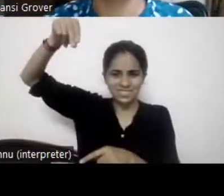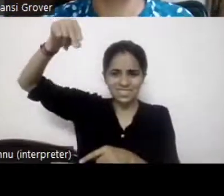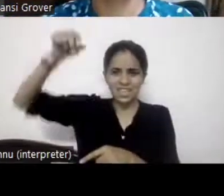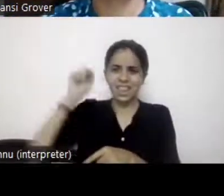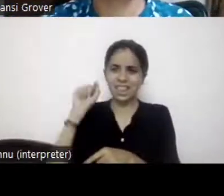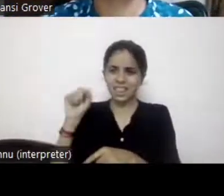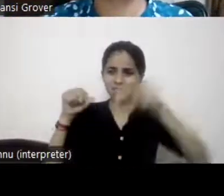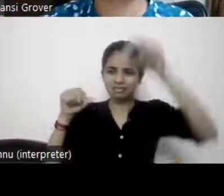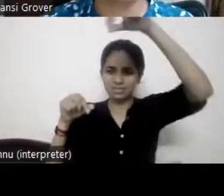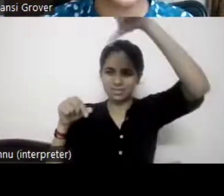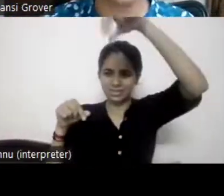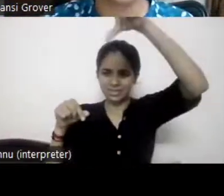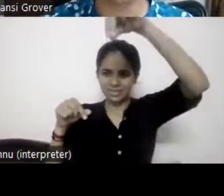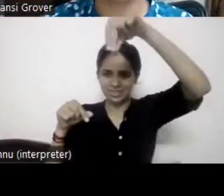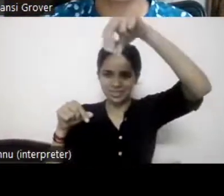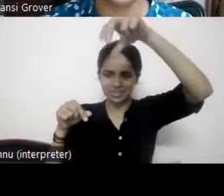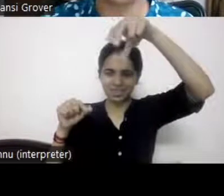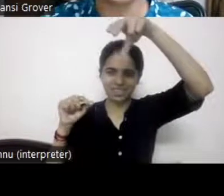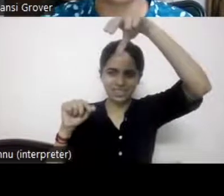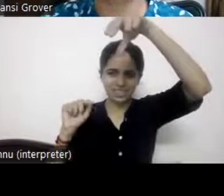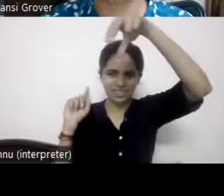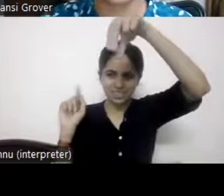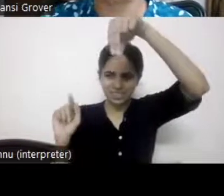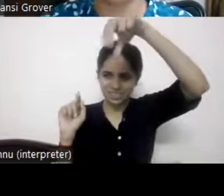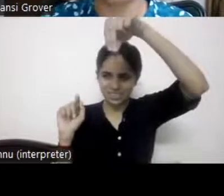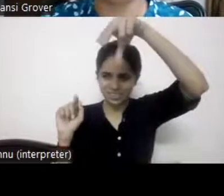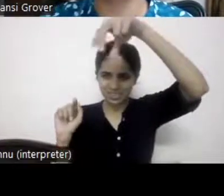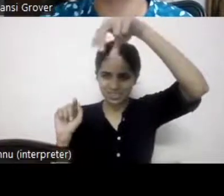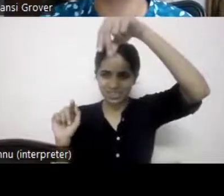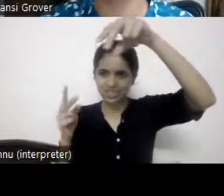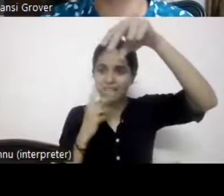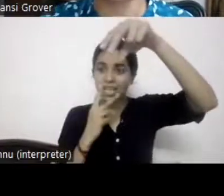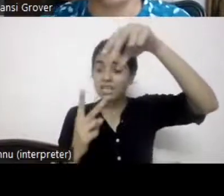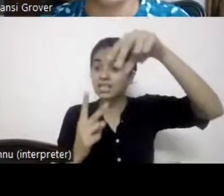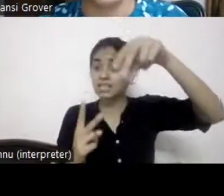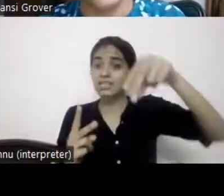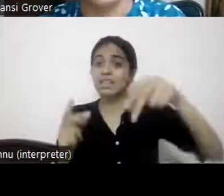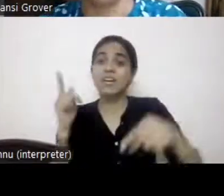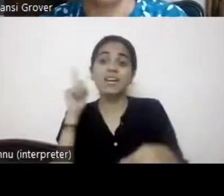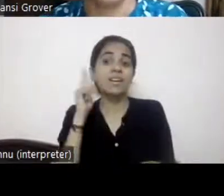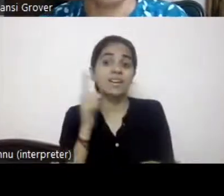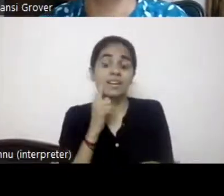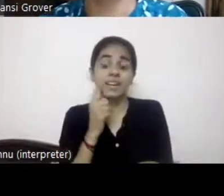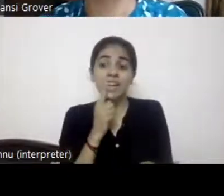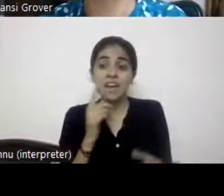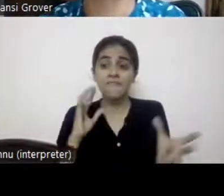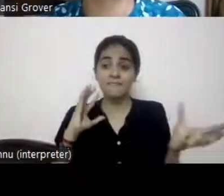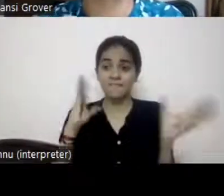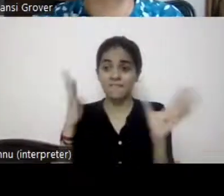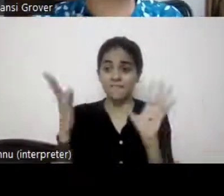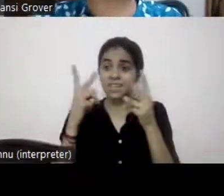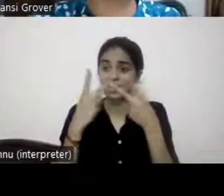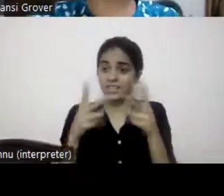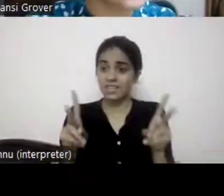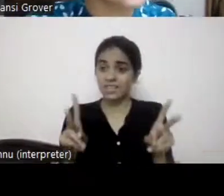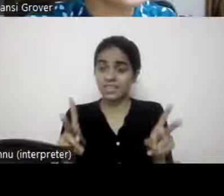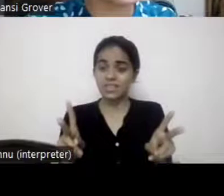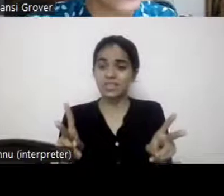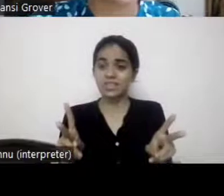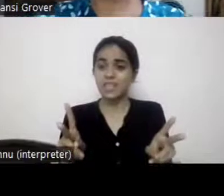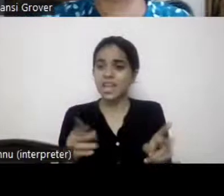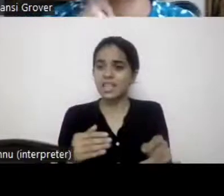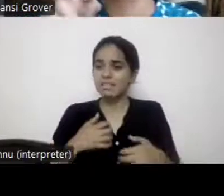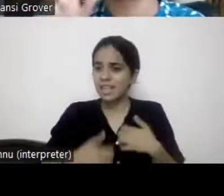eyes. So we need to look at deaf world through deaf eyes. And there's an